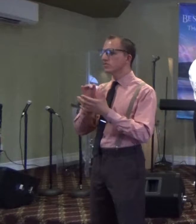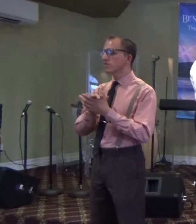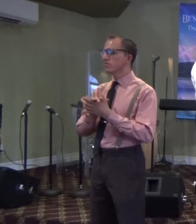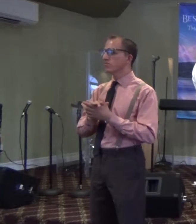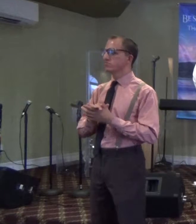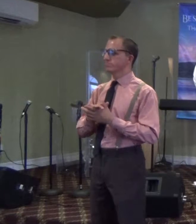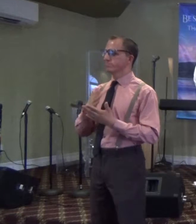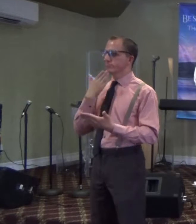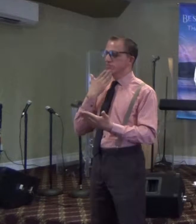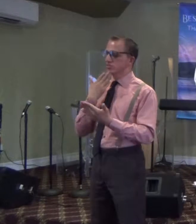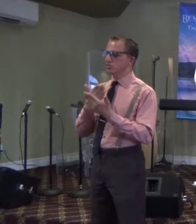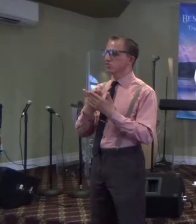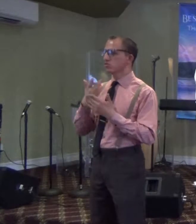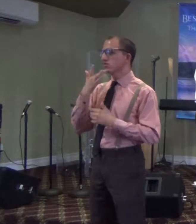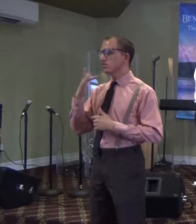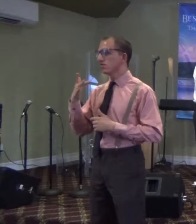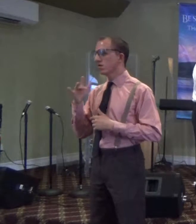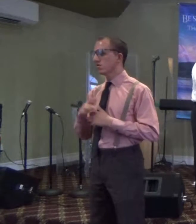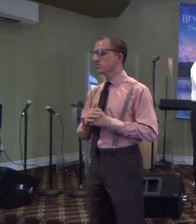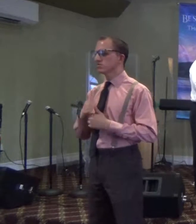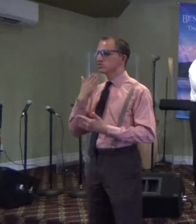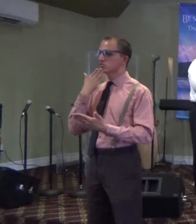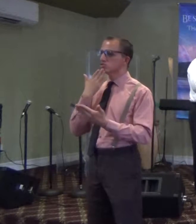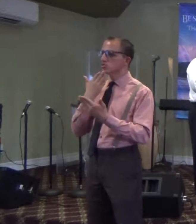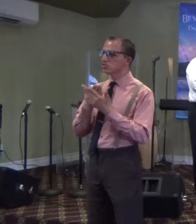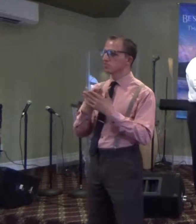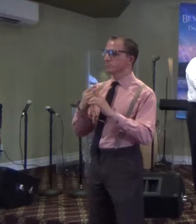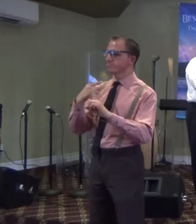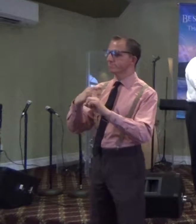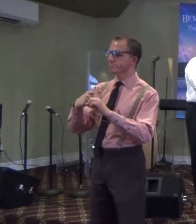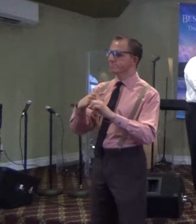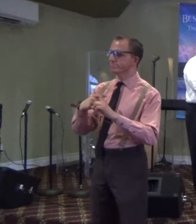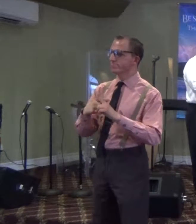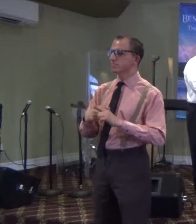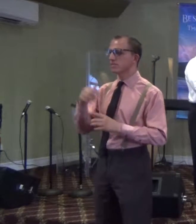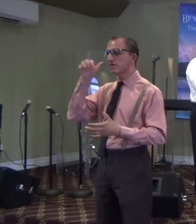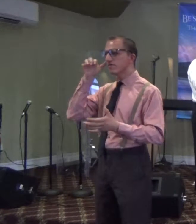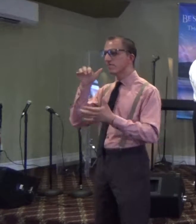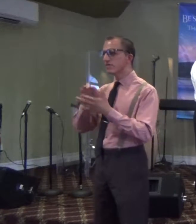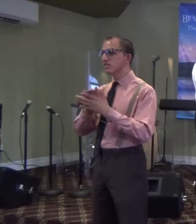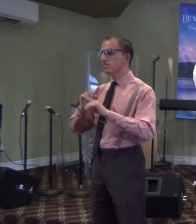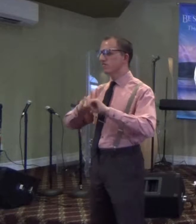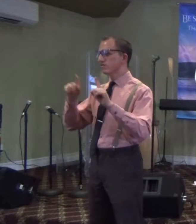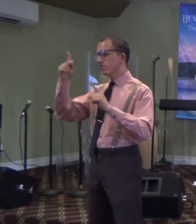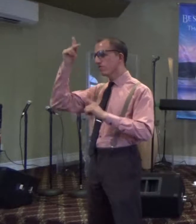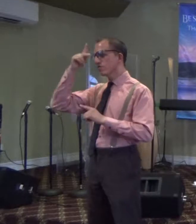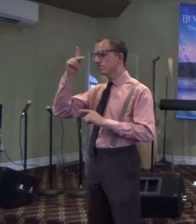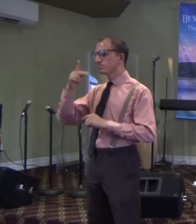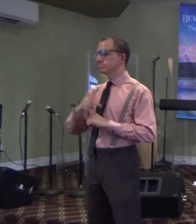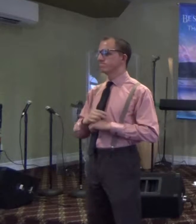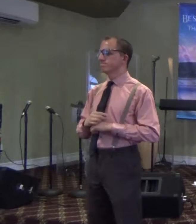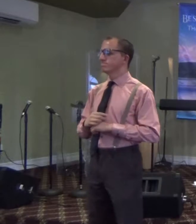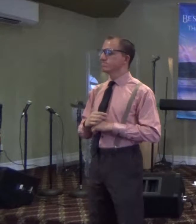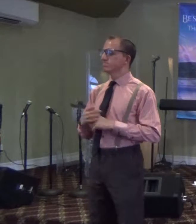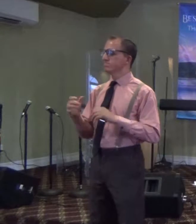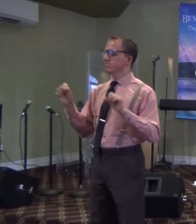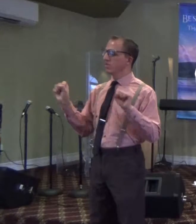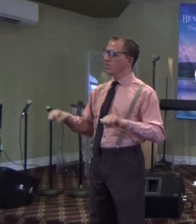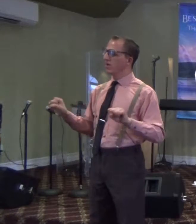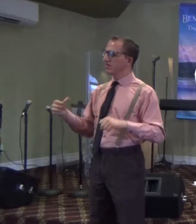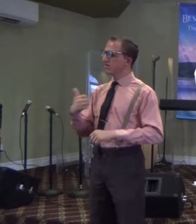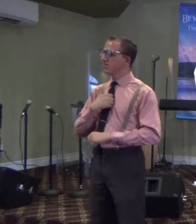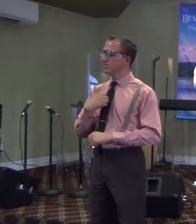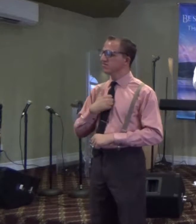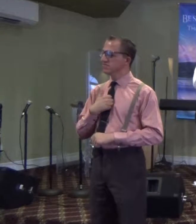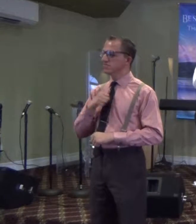life como accidentes as accidents y cree and believe que él puede hacer algo that he